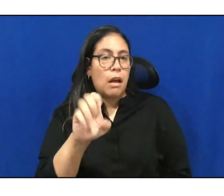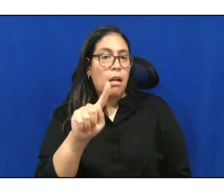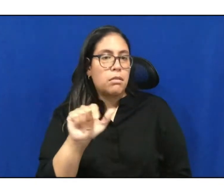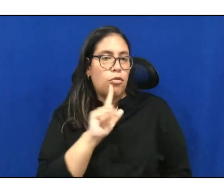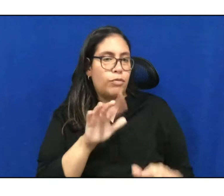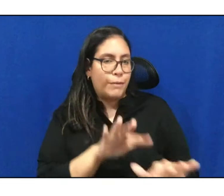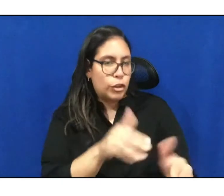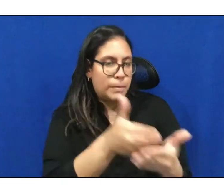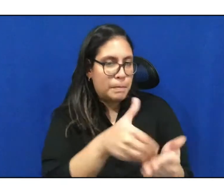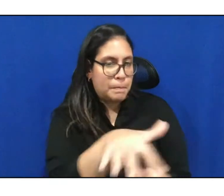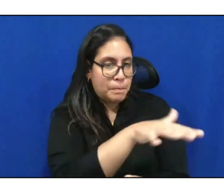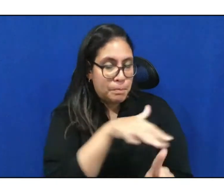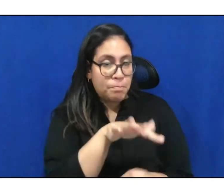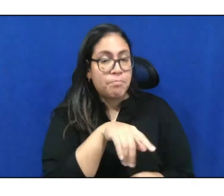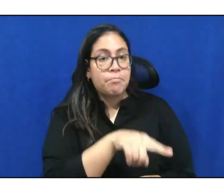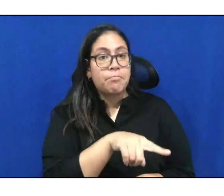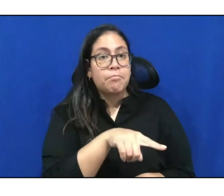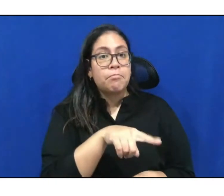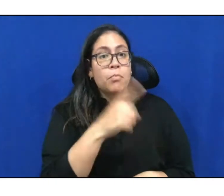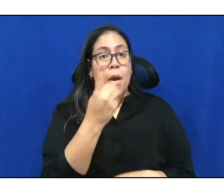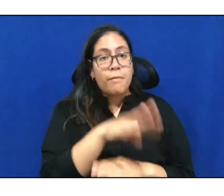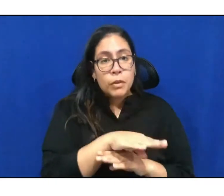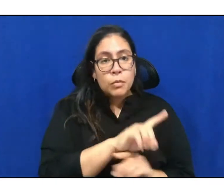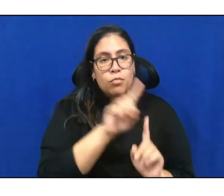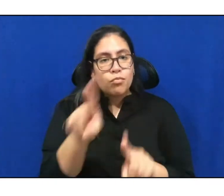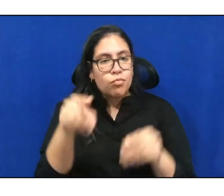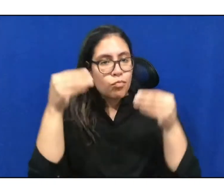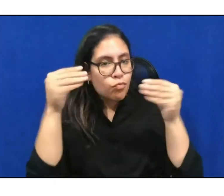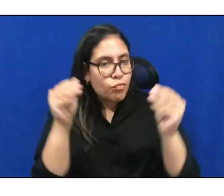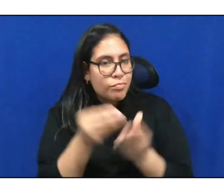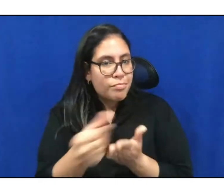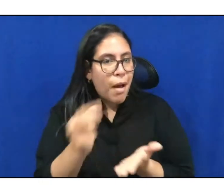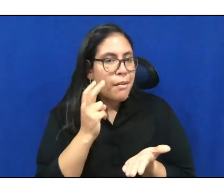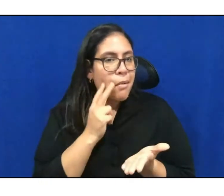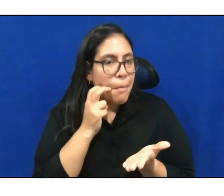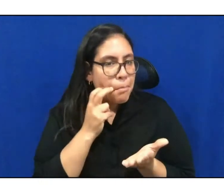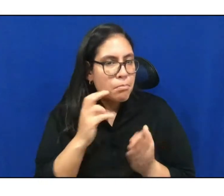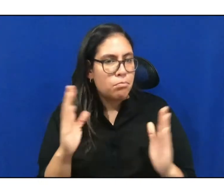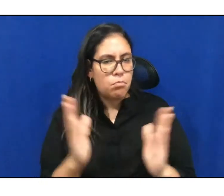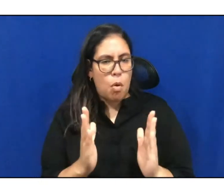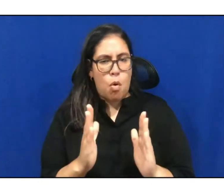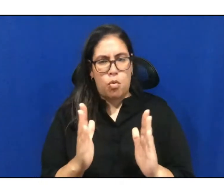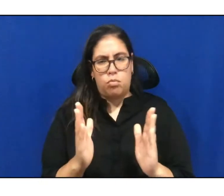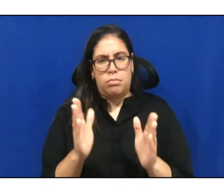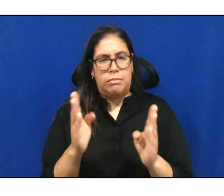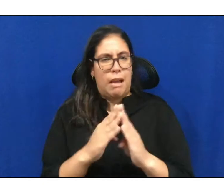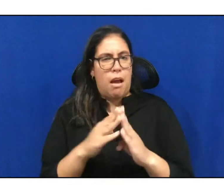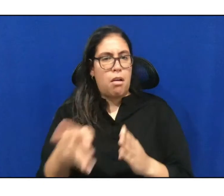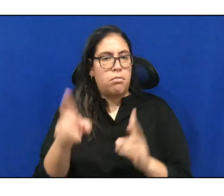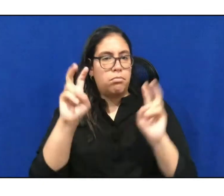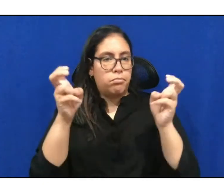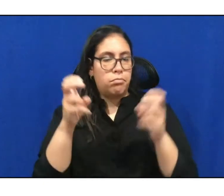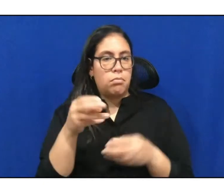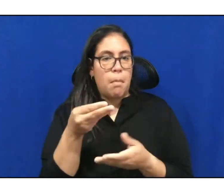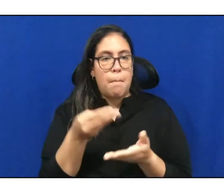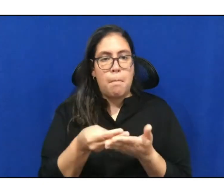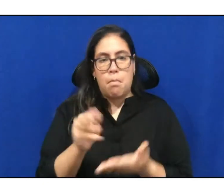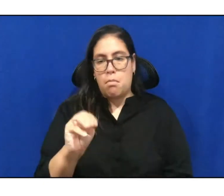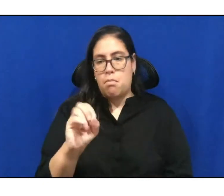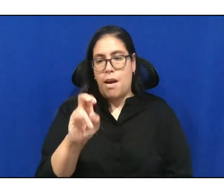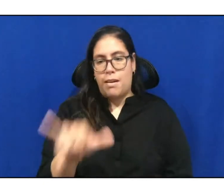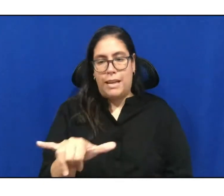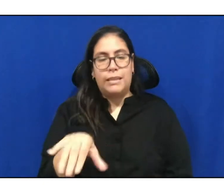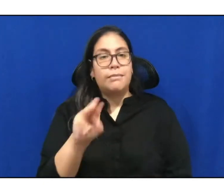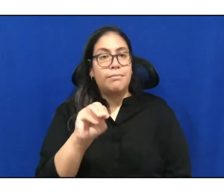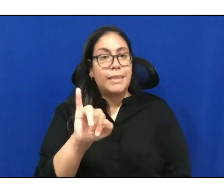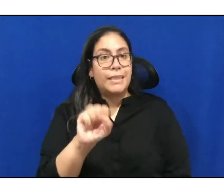stop to buy bubblegum at Bryant's Grocery and Meat Market in the small town of Money, Mississippi. After Till left the store, the white